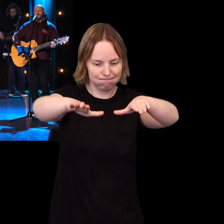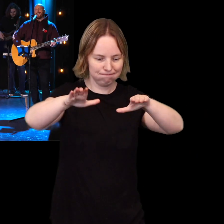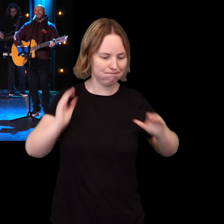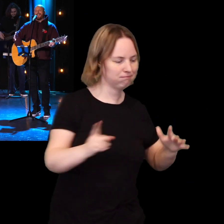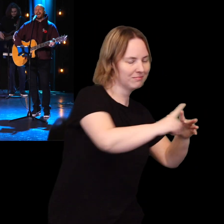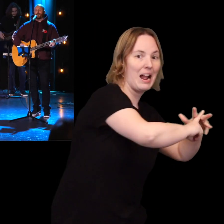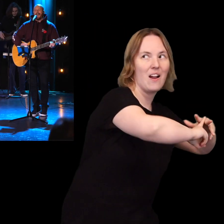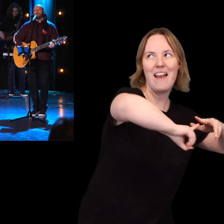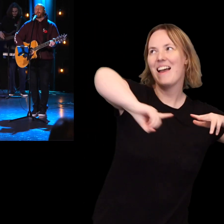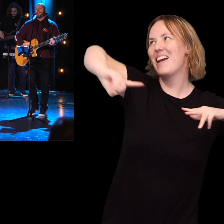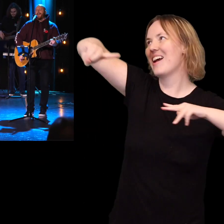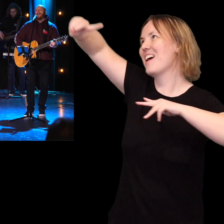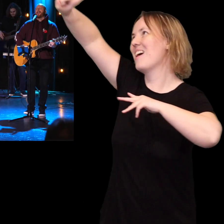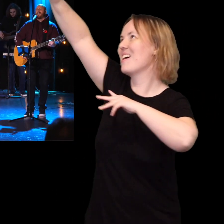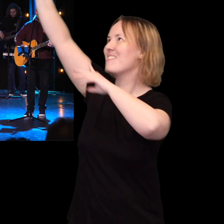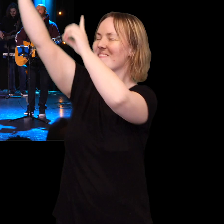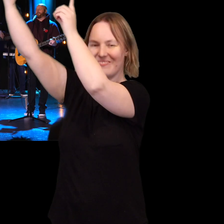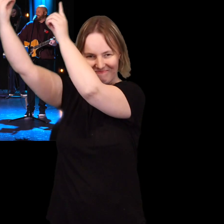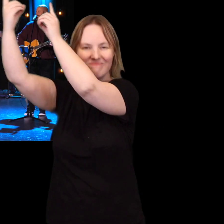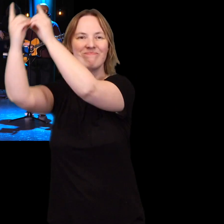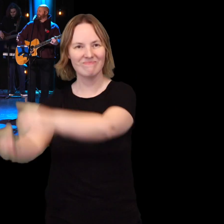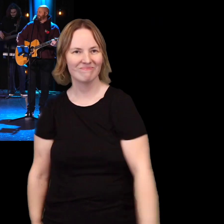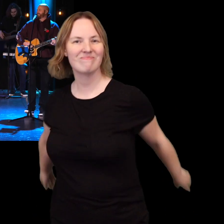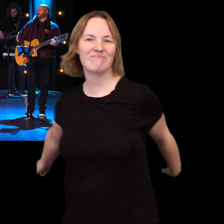I ran out of that